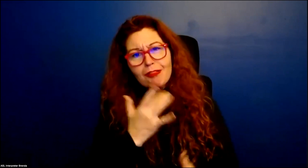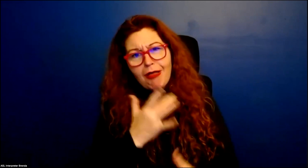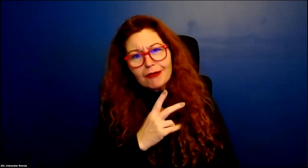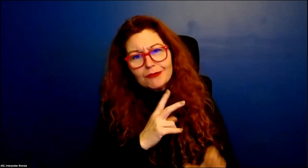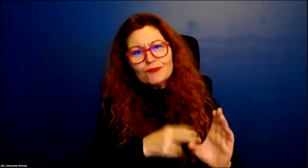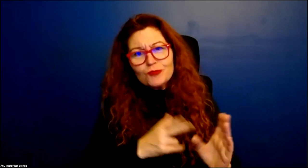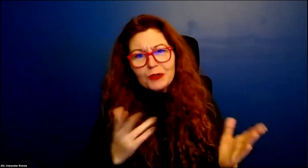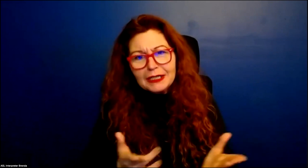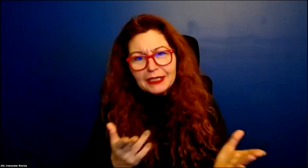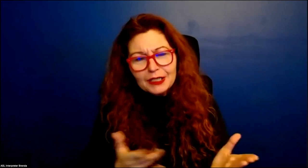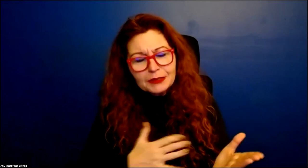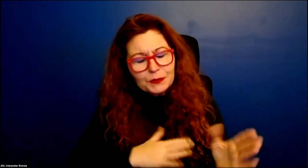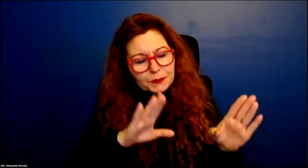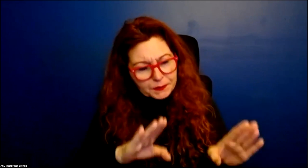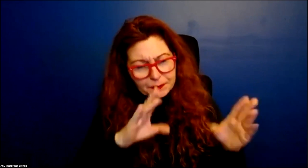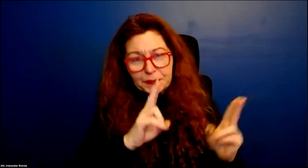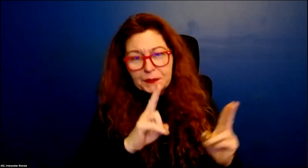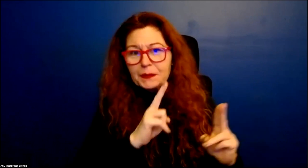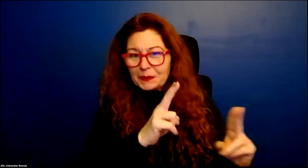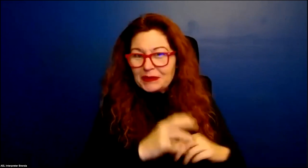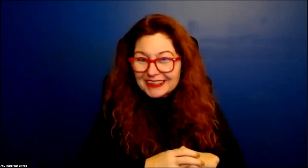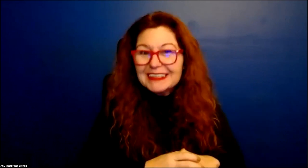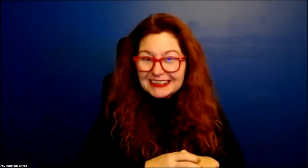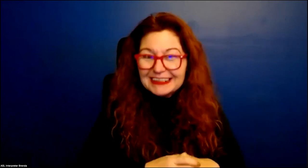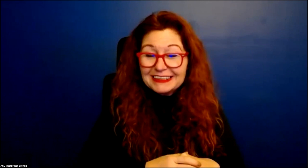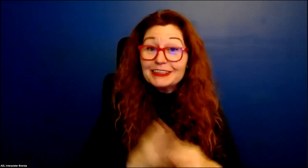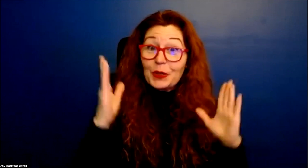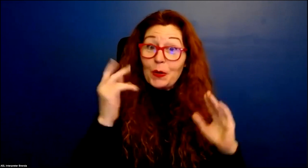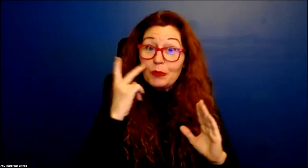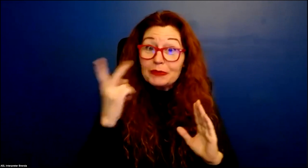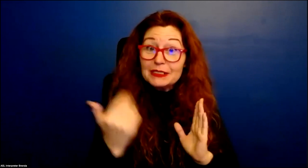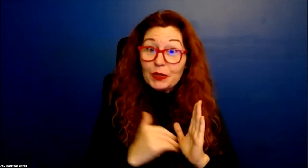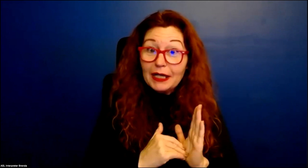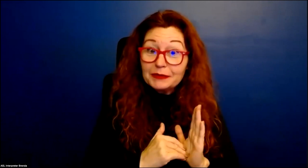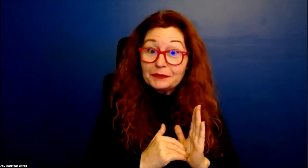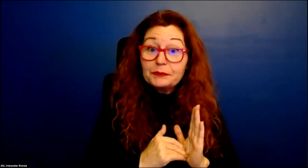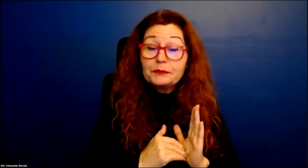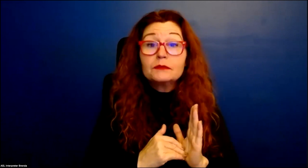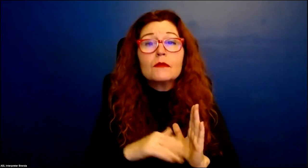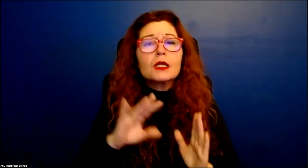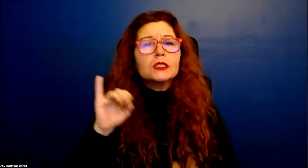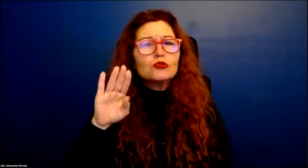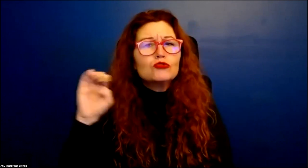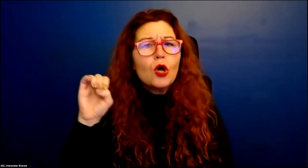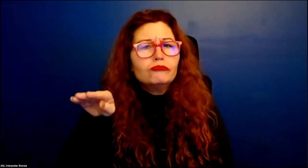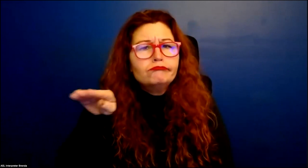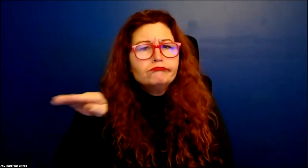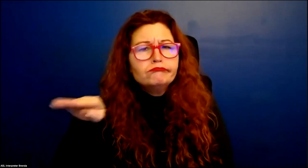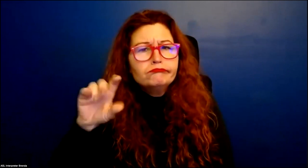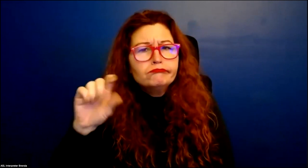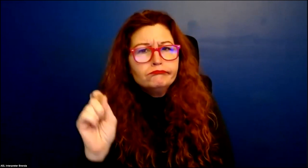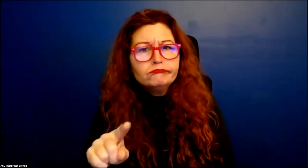kind of open this door for us, and hopefully we'll see you again. But Joe, can I ask, if people